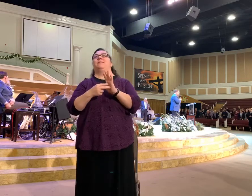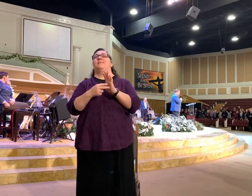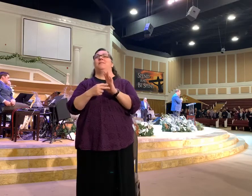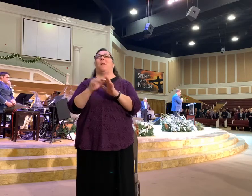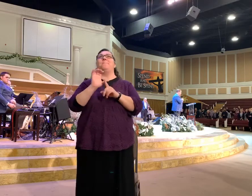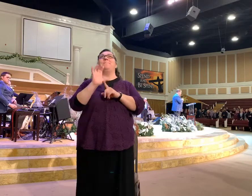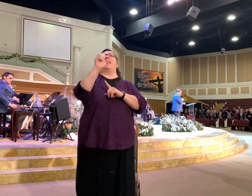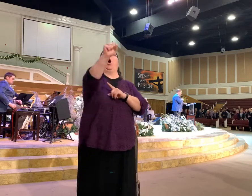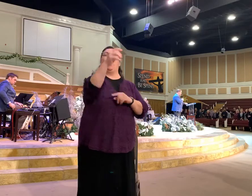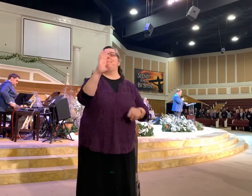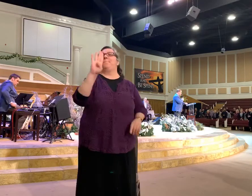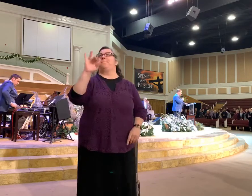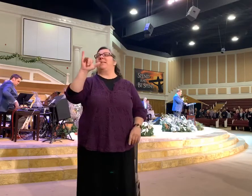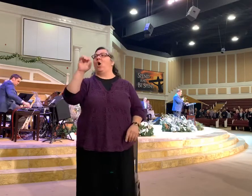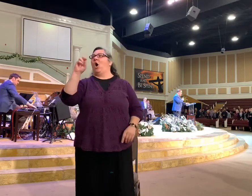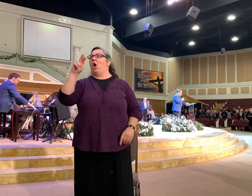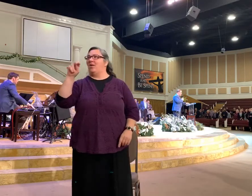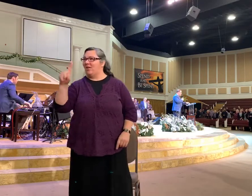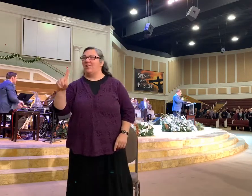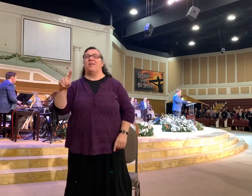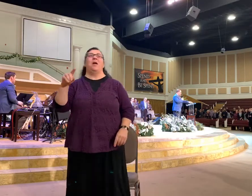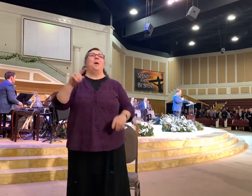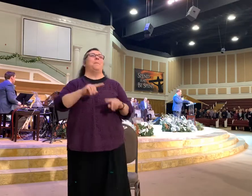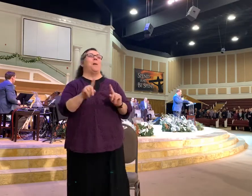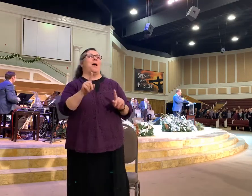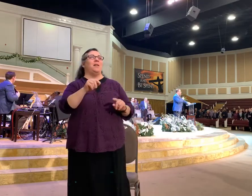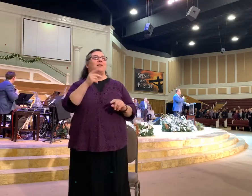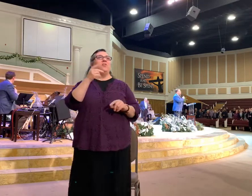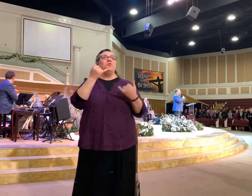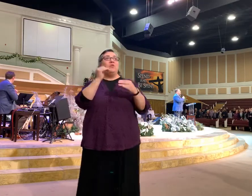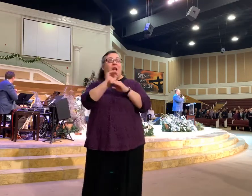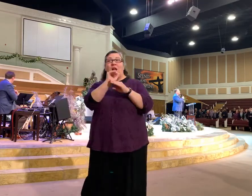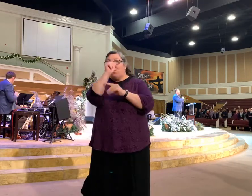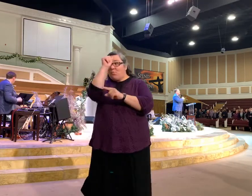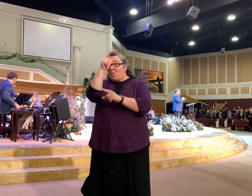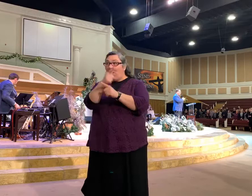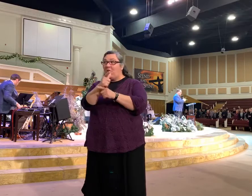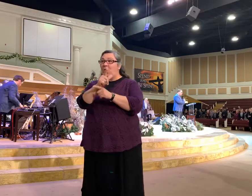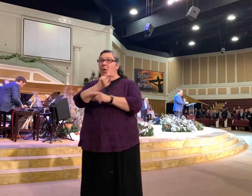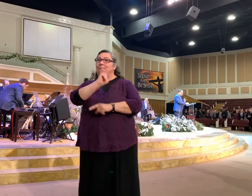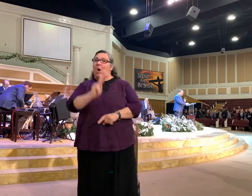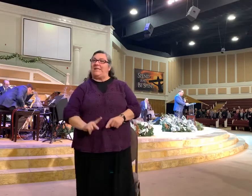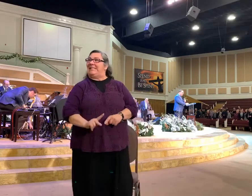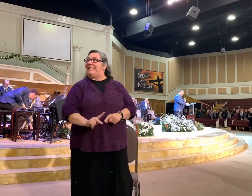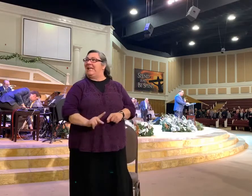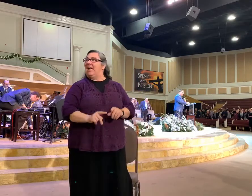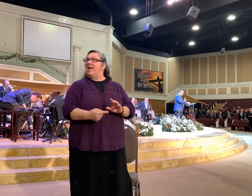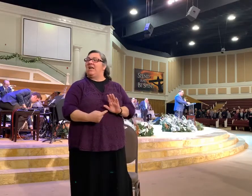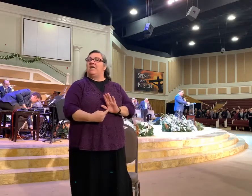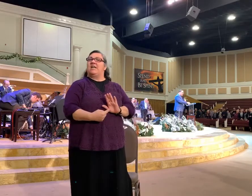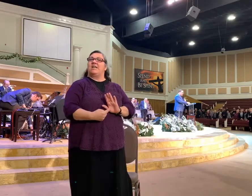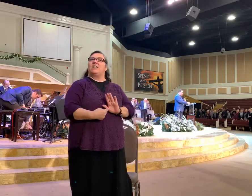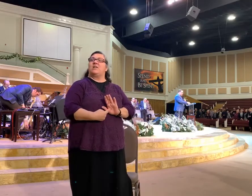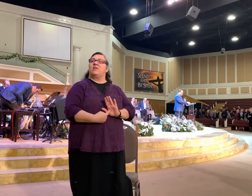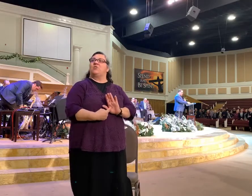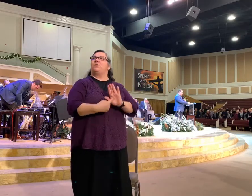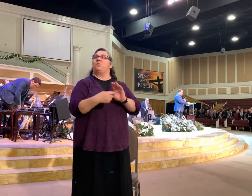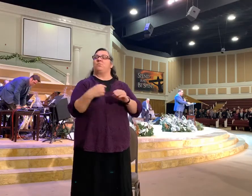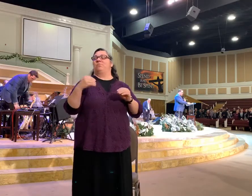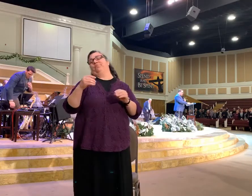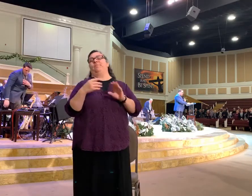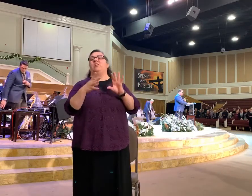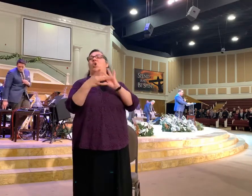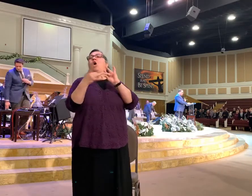Tuesday night, much like tonight, Brother Franco Platania presented a burden for planting a church